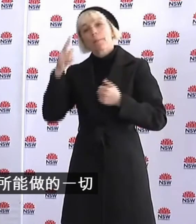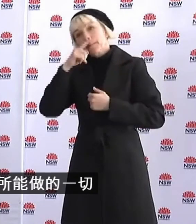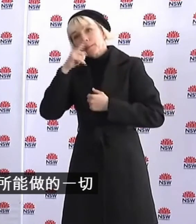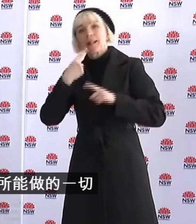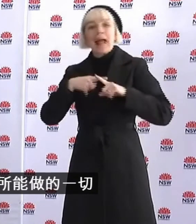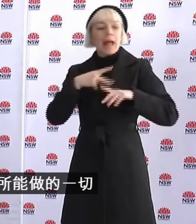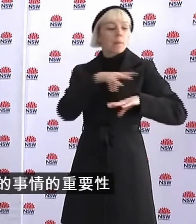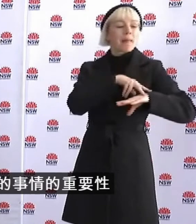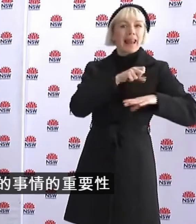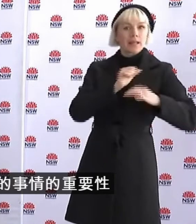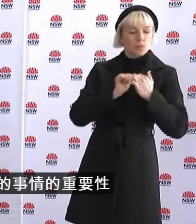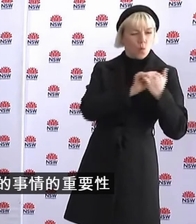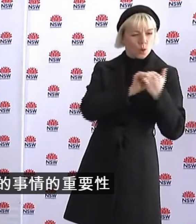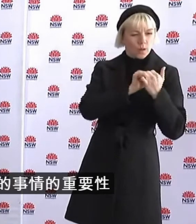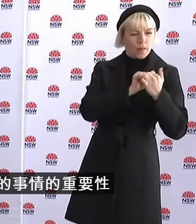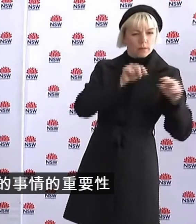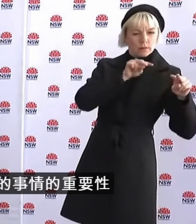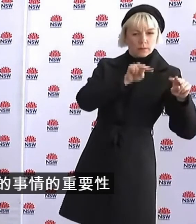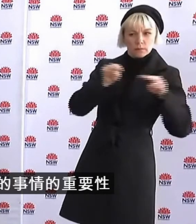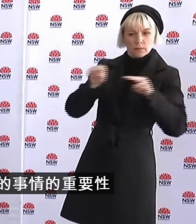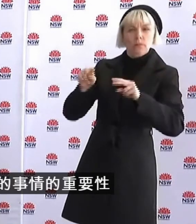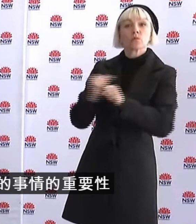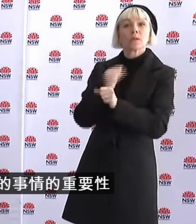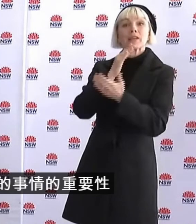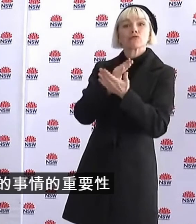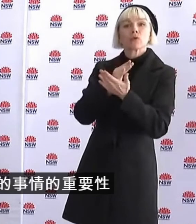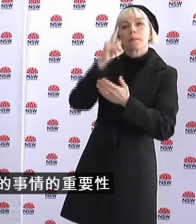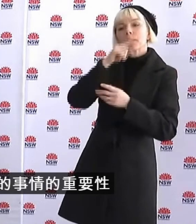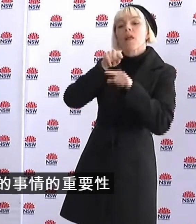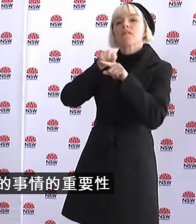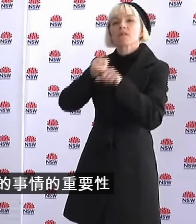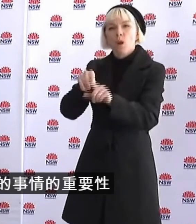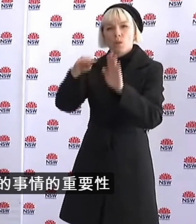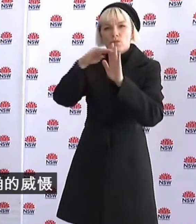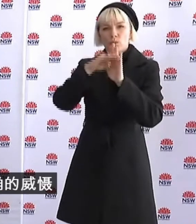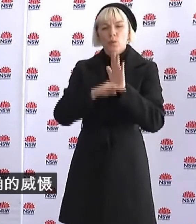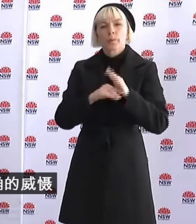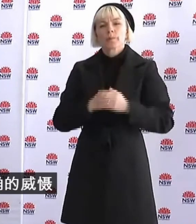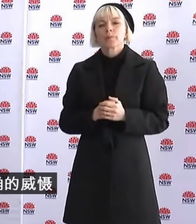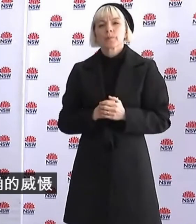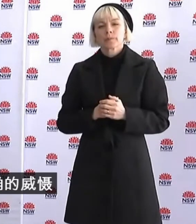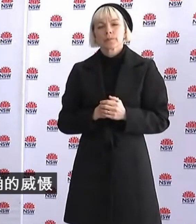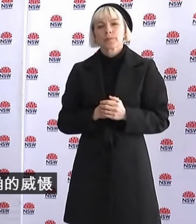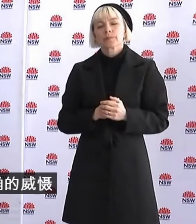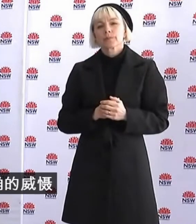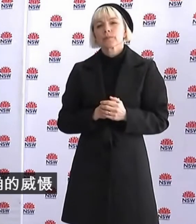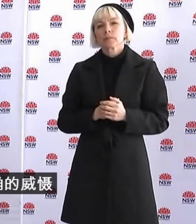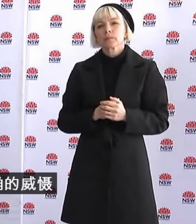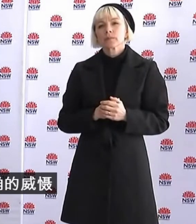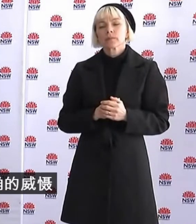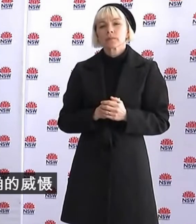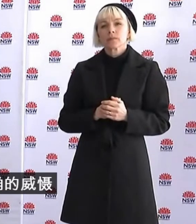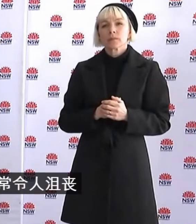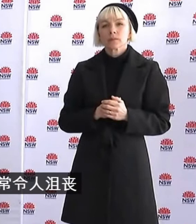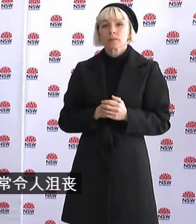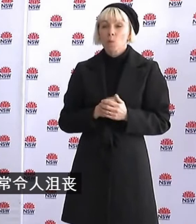tighten anything we can to ensure compliance. And we understand the importance of people doing the right thing, but we also understand that we need the